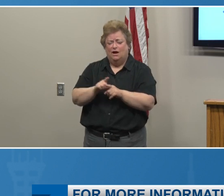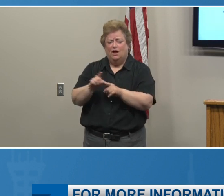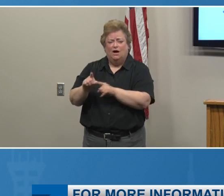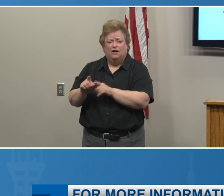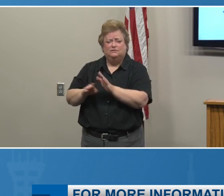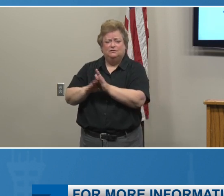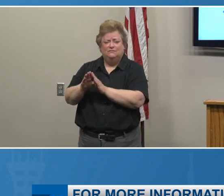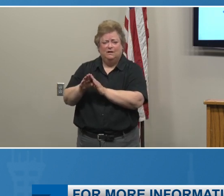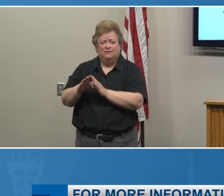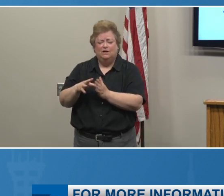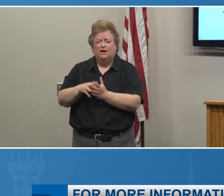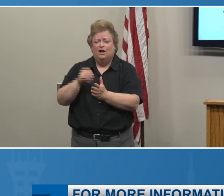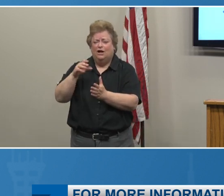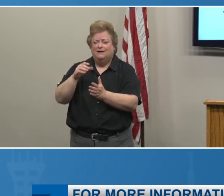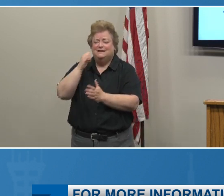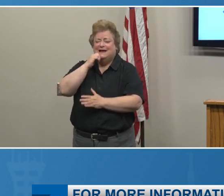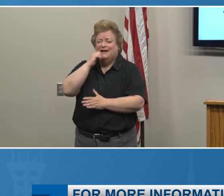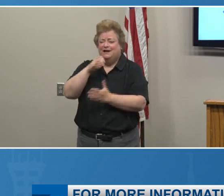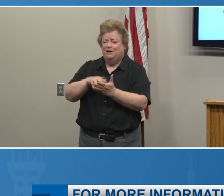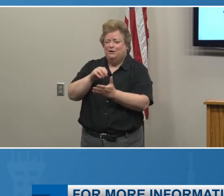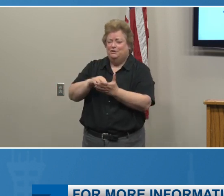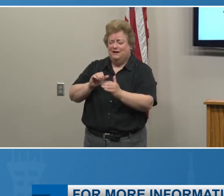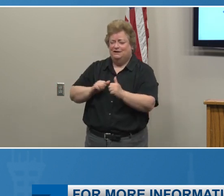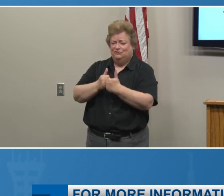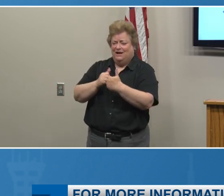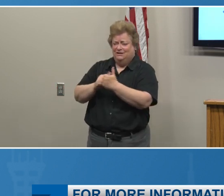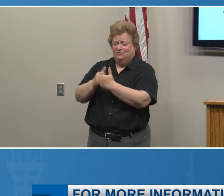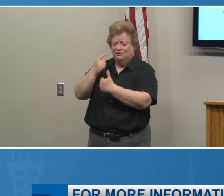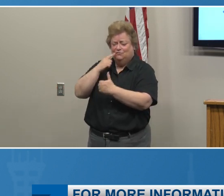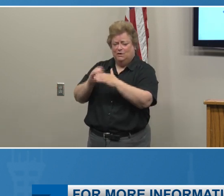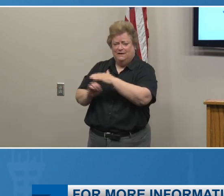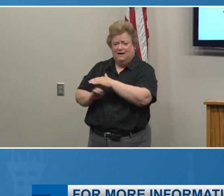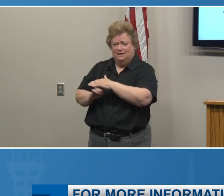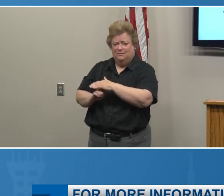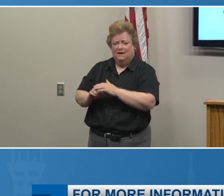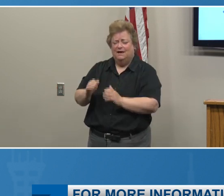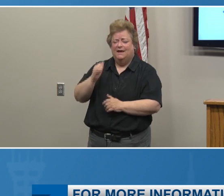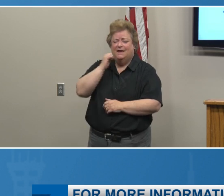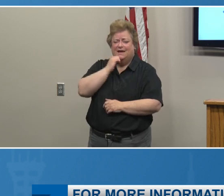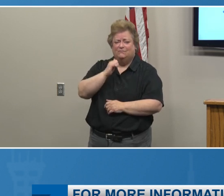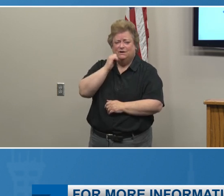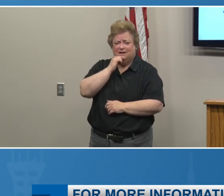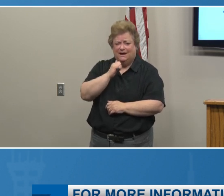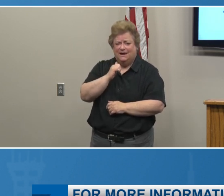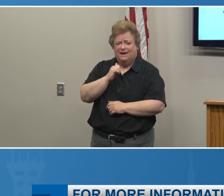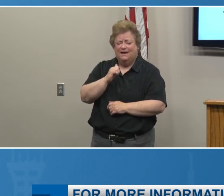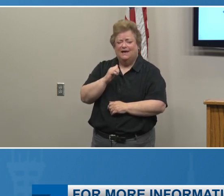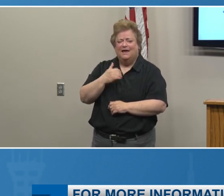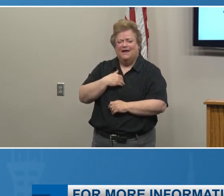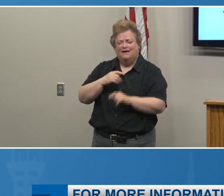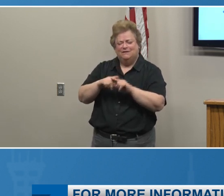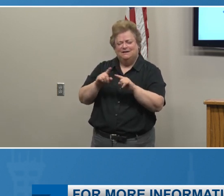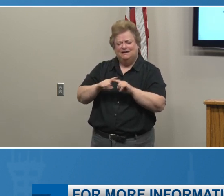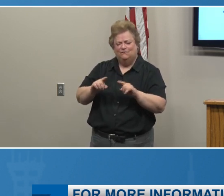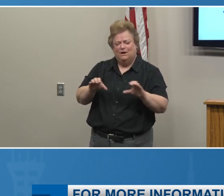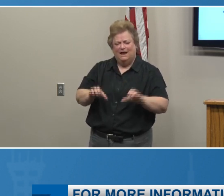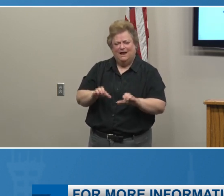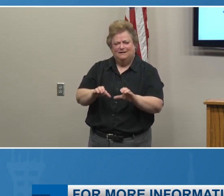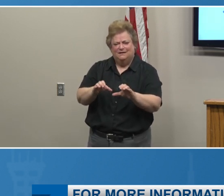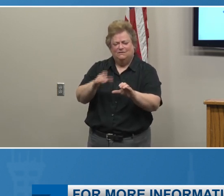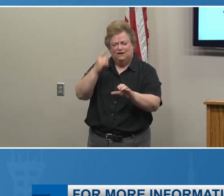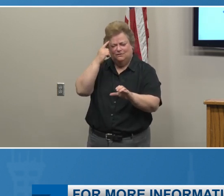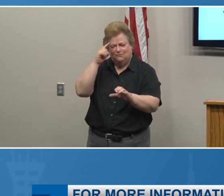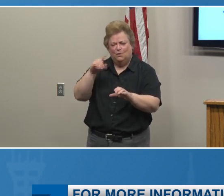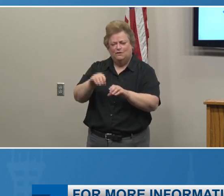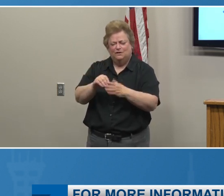daily learning challenges for elementary students each day is a theme with several related activities for students